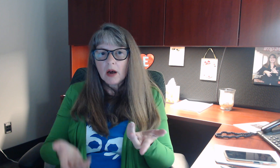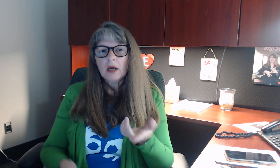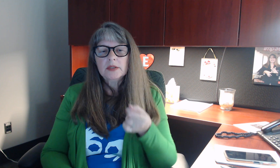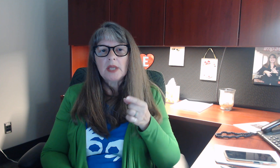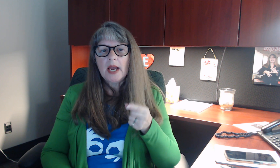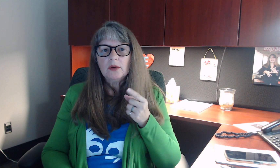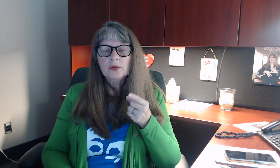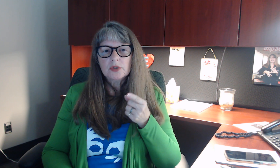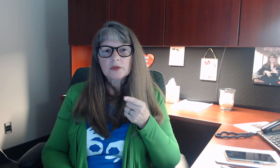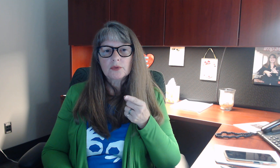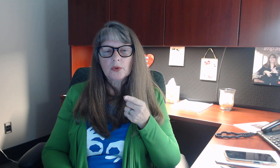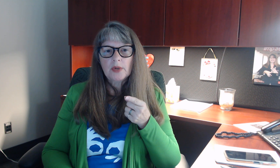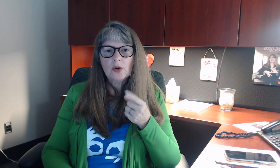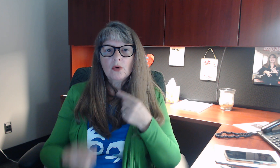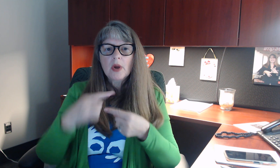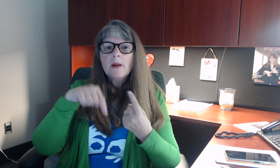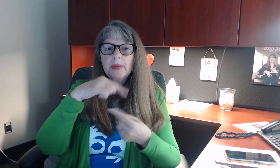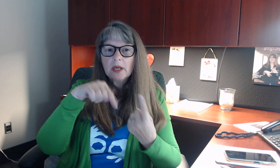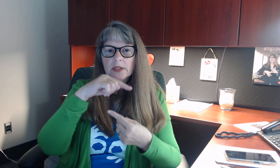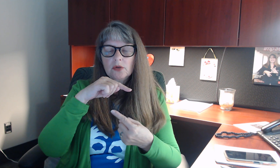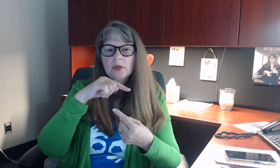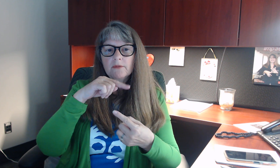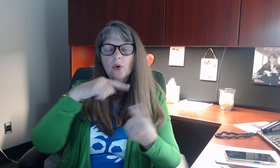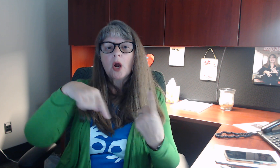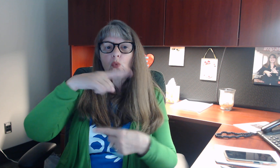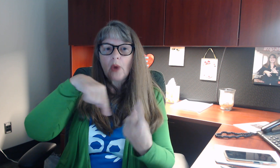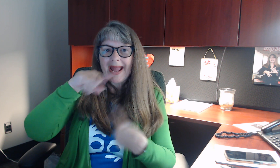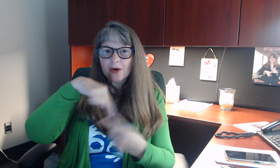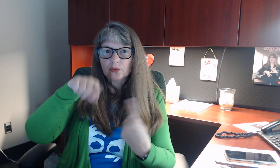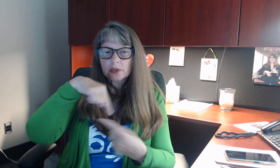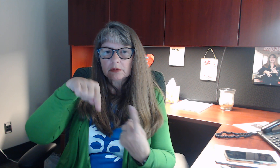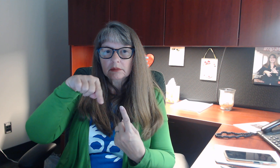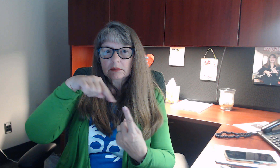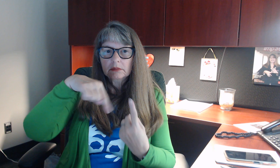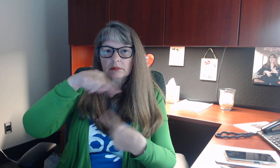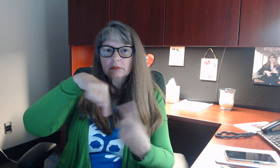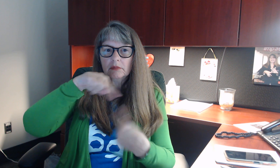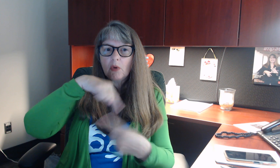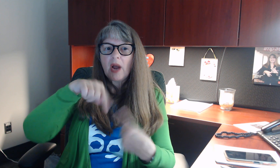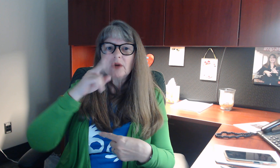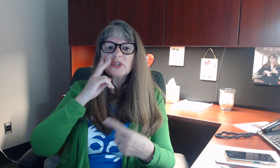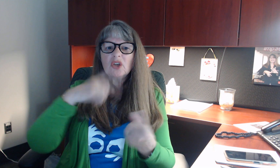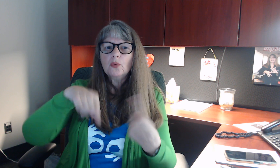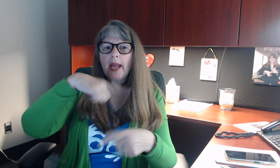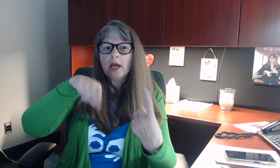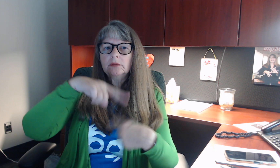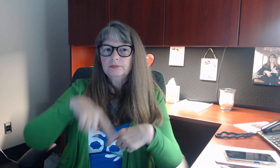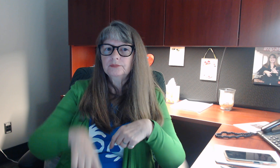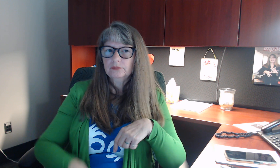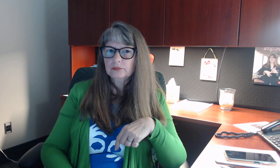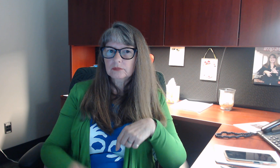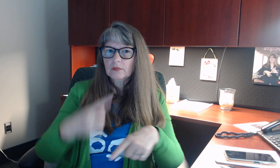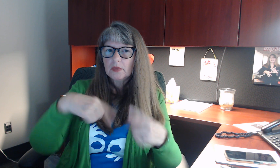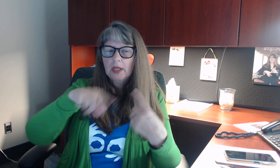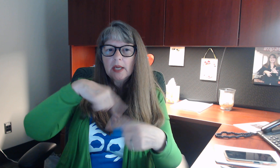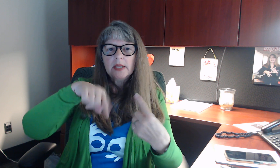Because I don't use this for tornado, because I do that for around. Oh, I'll see you around. Instead